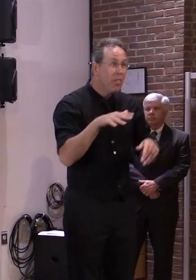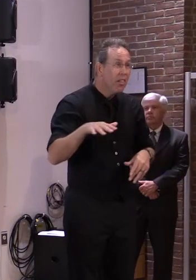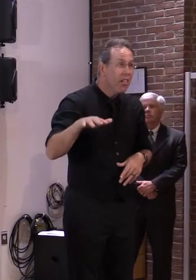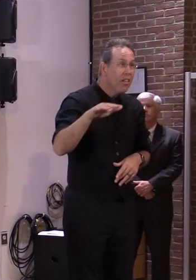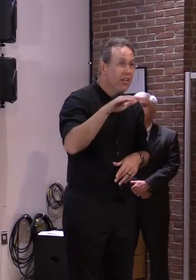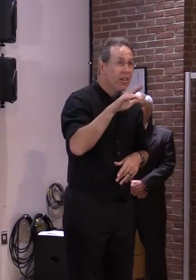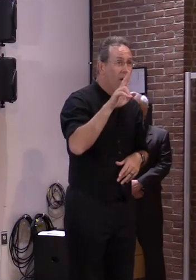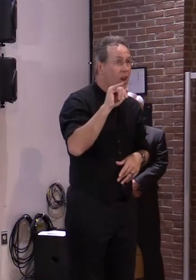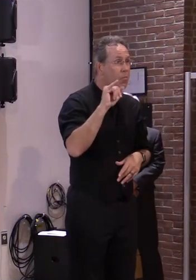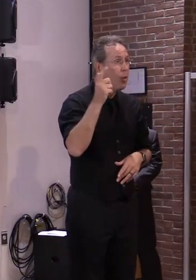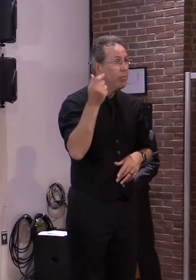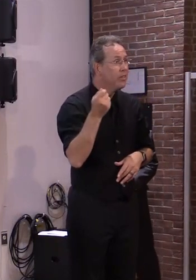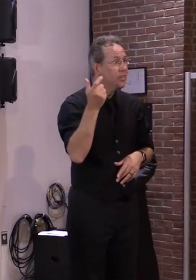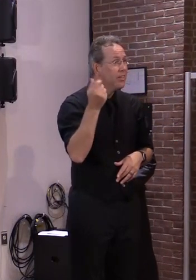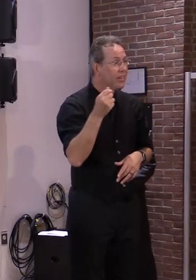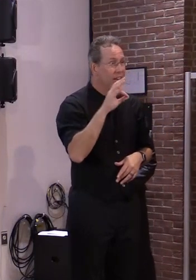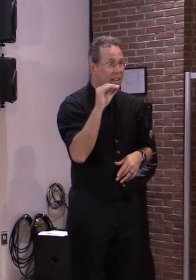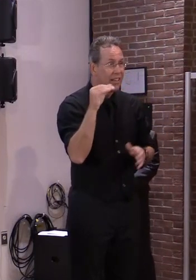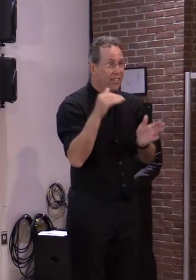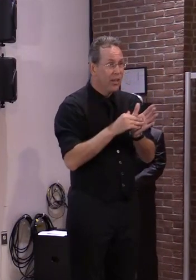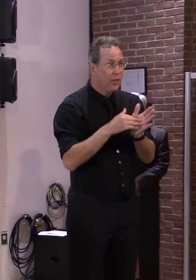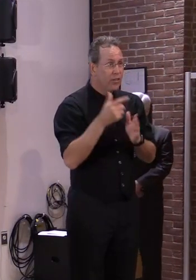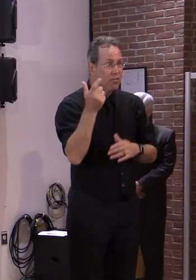the unemployment insurance